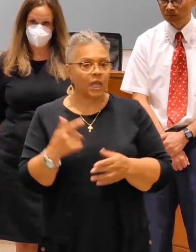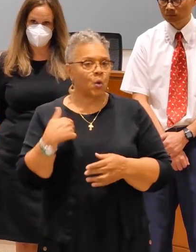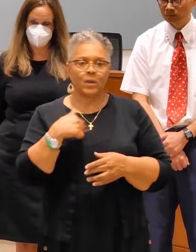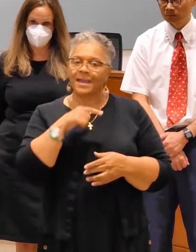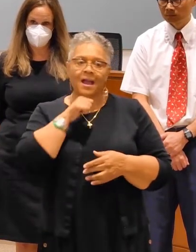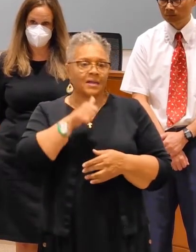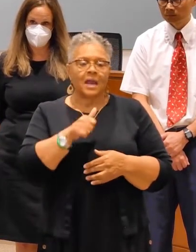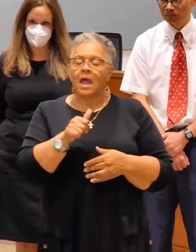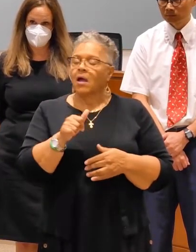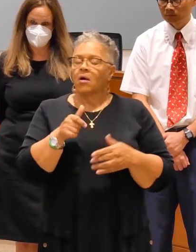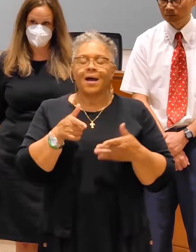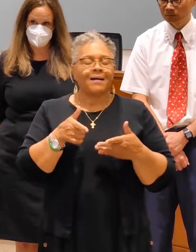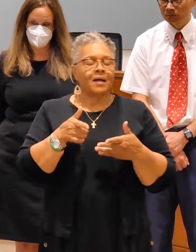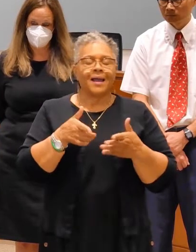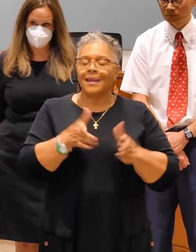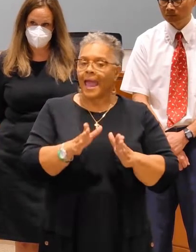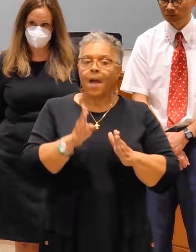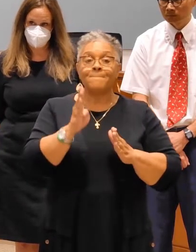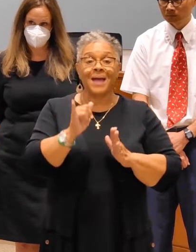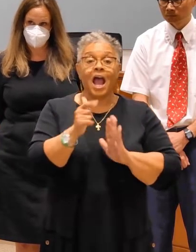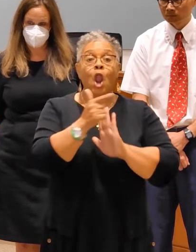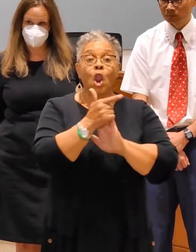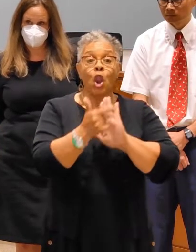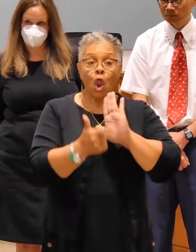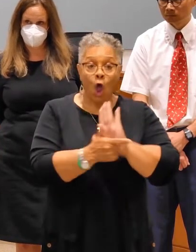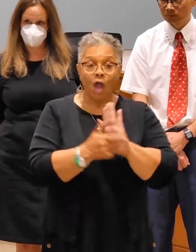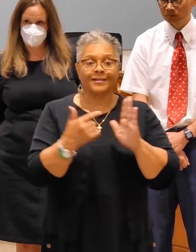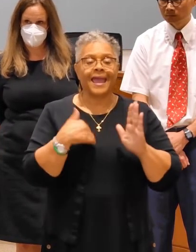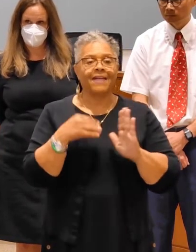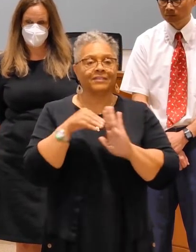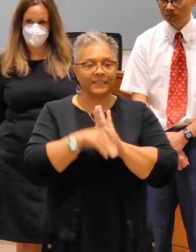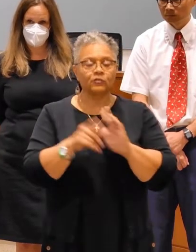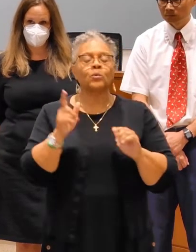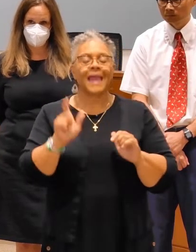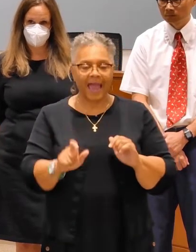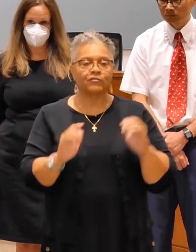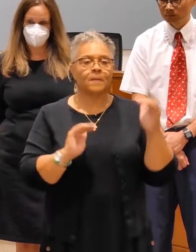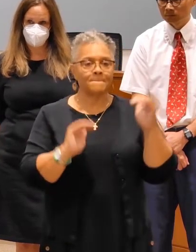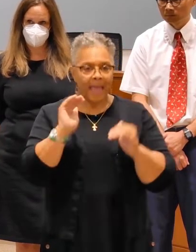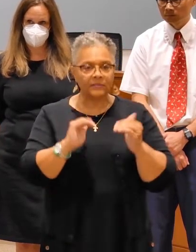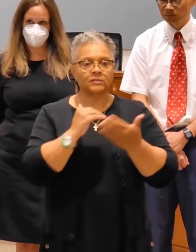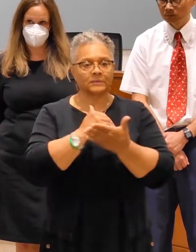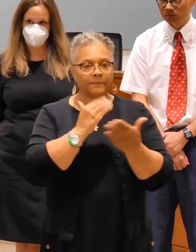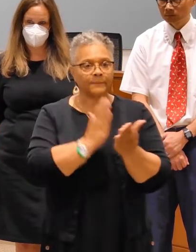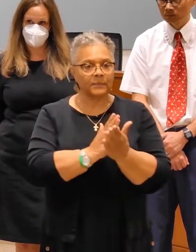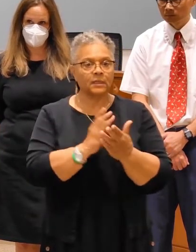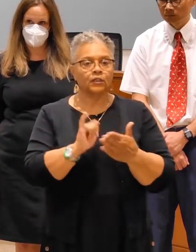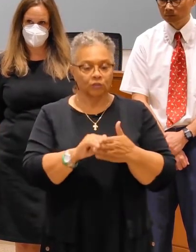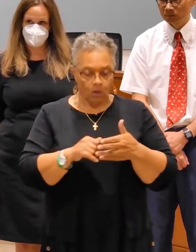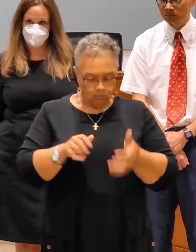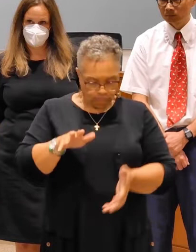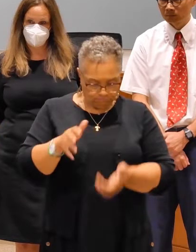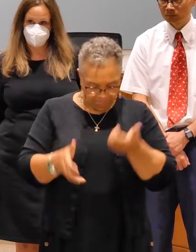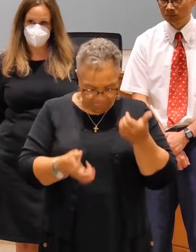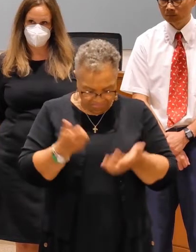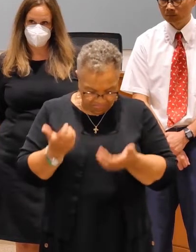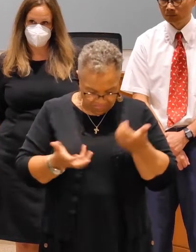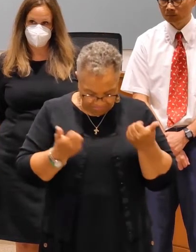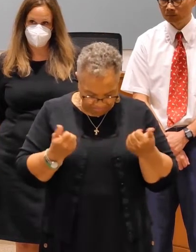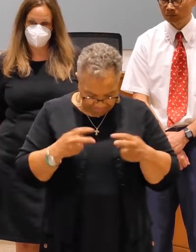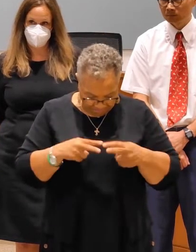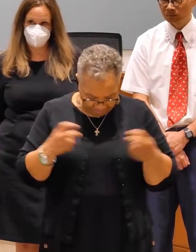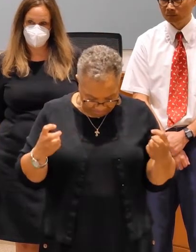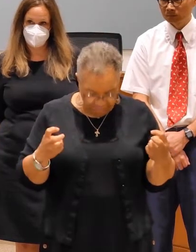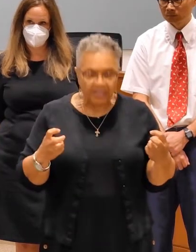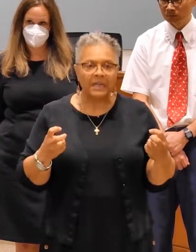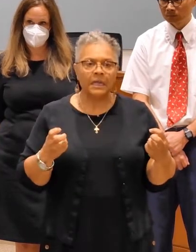are not allowed by law to have a deficit. We have to balance the budget. And so unpacking that revealed